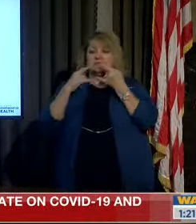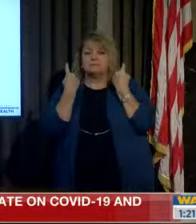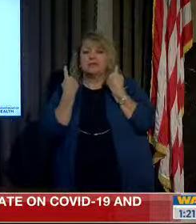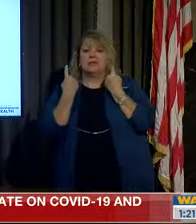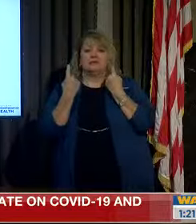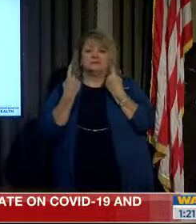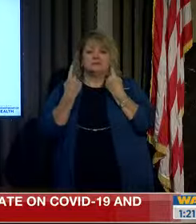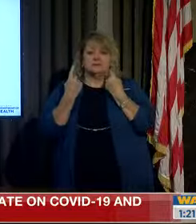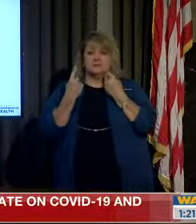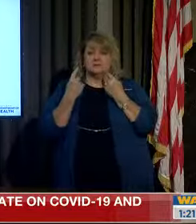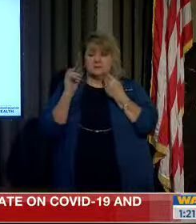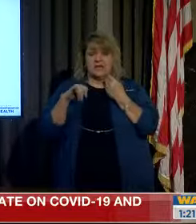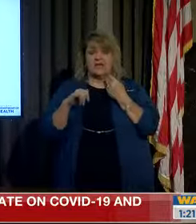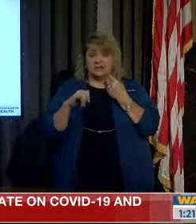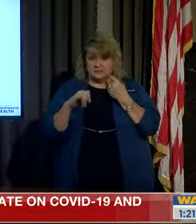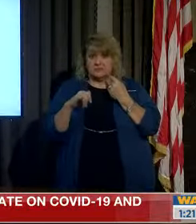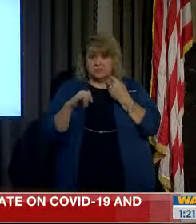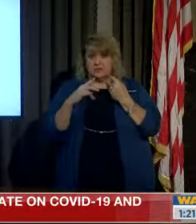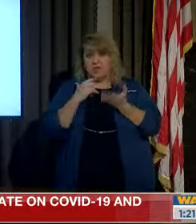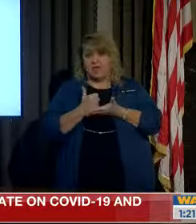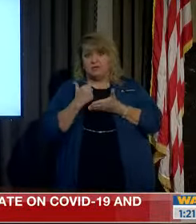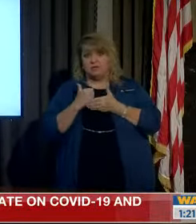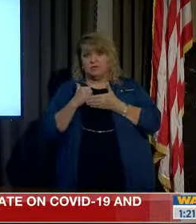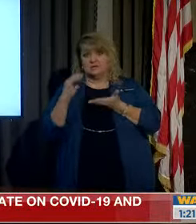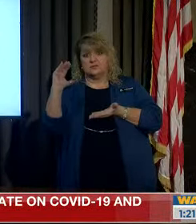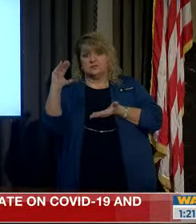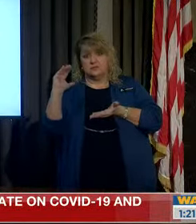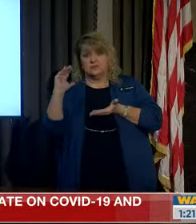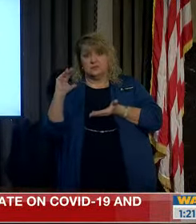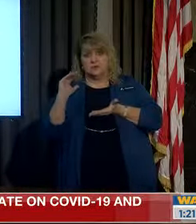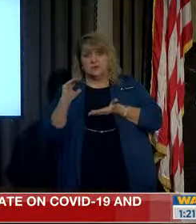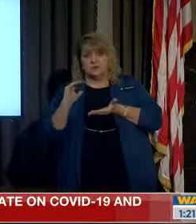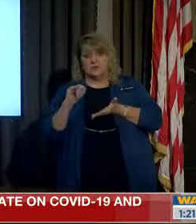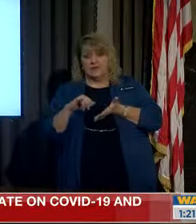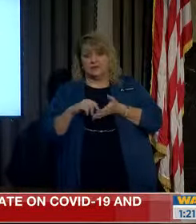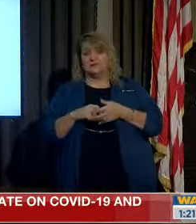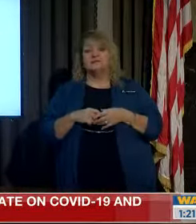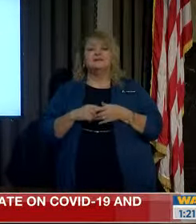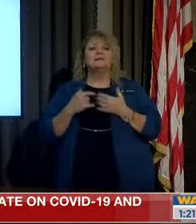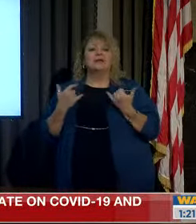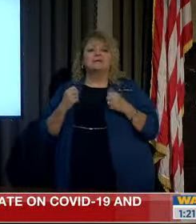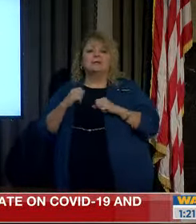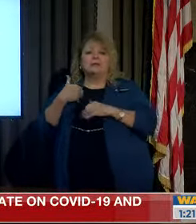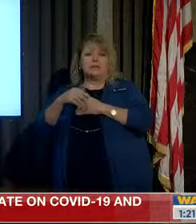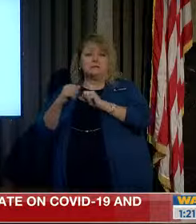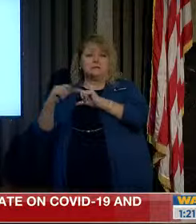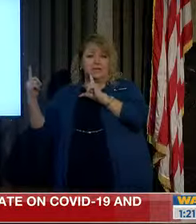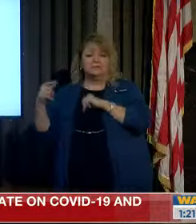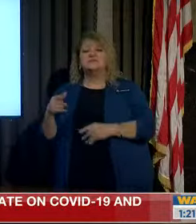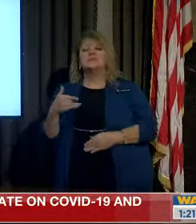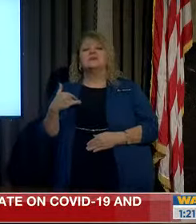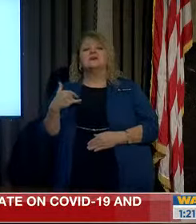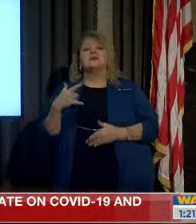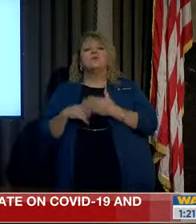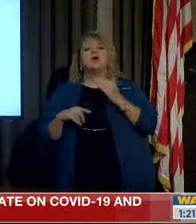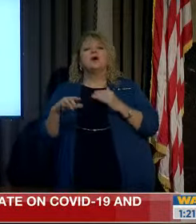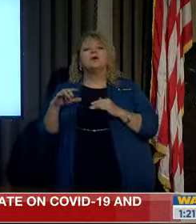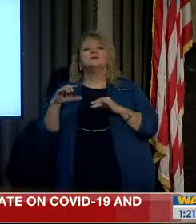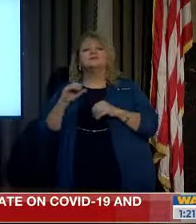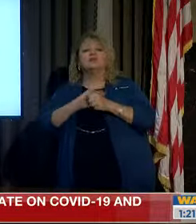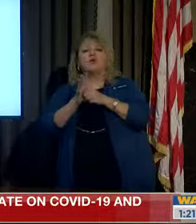to. Go to the next slide, please. I want to talk a little bit about what COVID is doing in each particular age group.